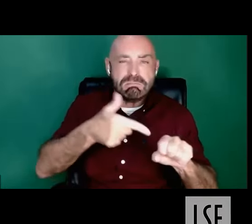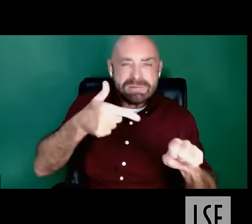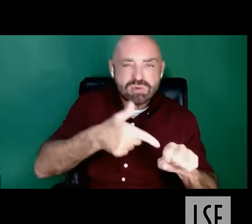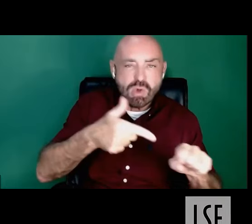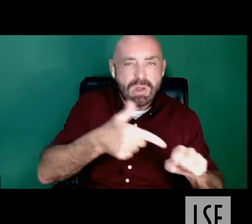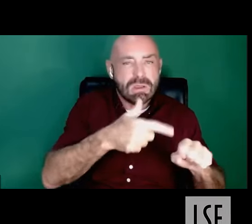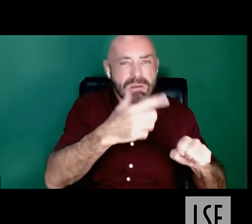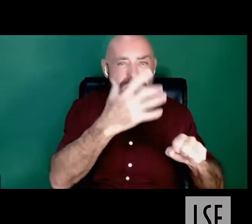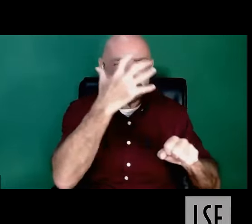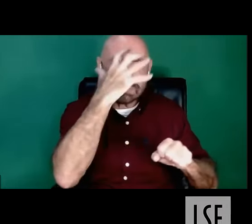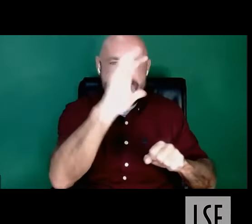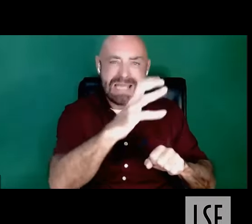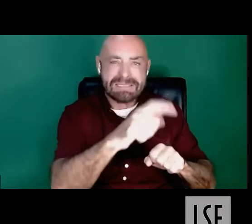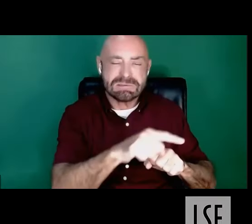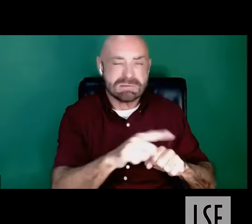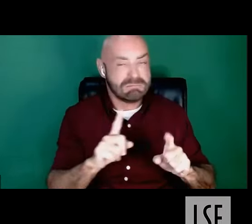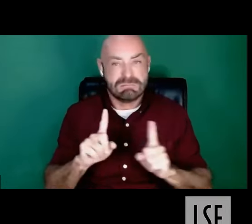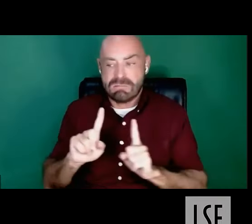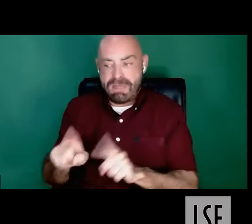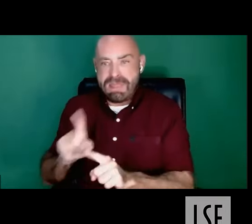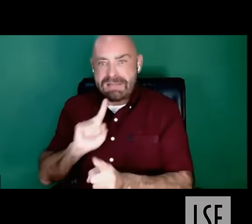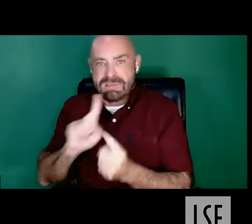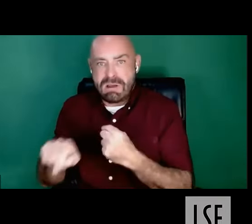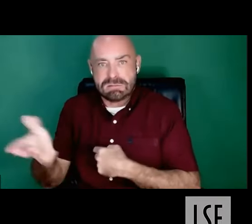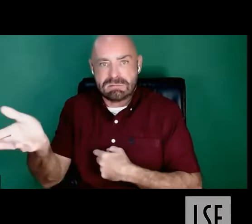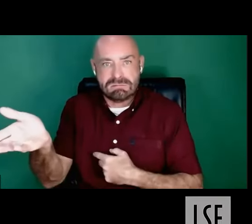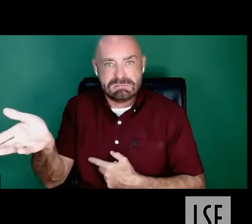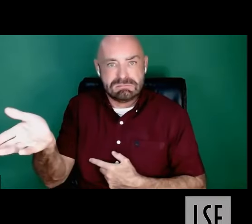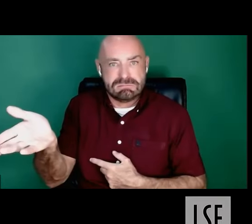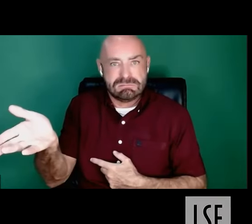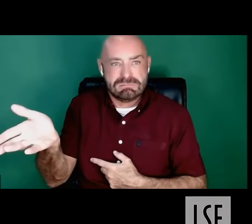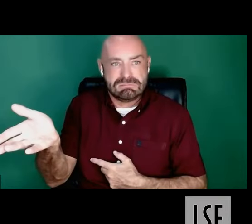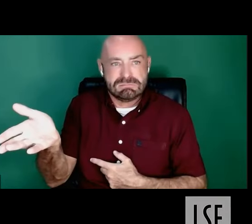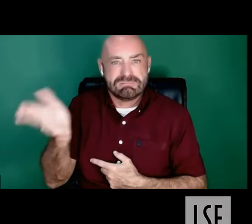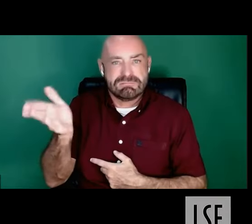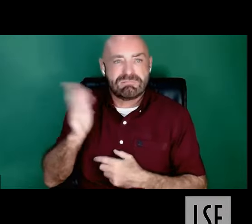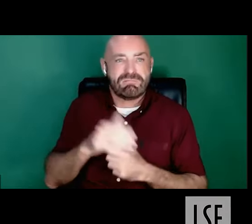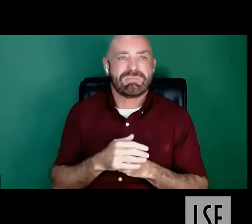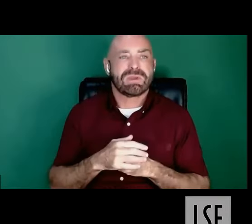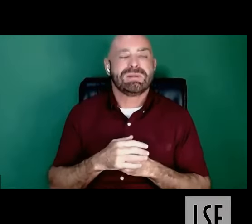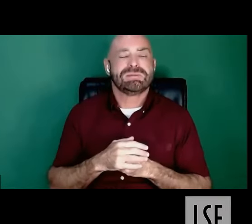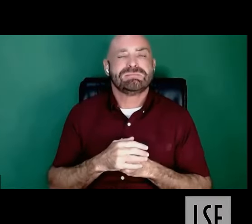climate crisis. I mean, that is the answer. Okay. I submit.